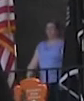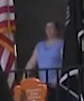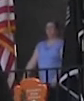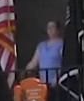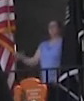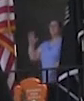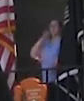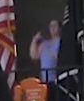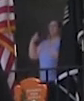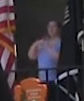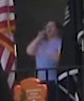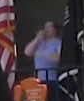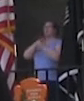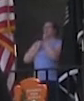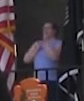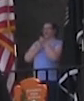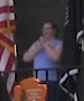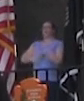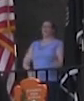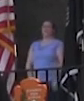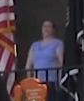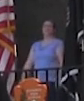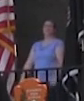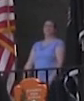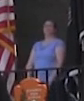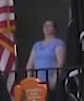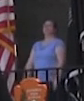Please join me in the Pledge of Allegiance.